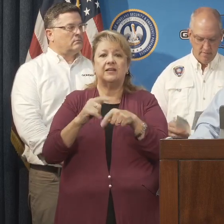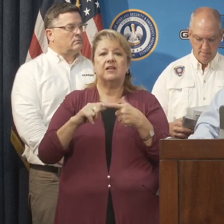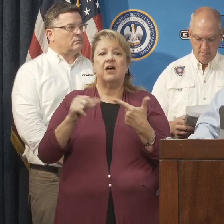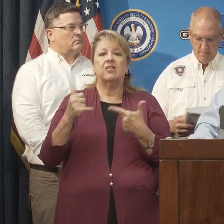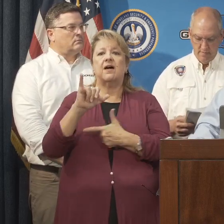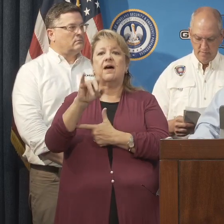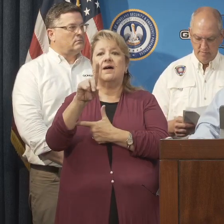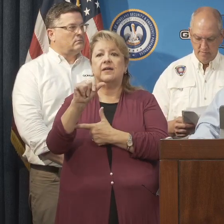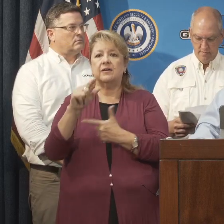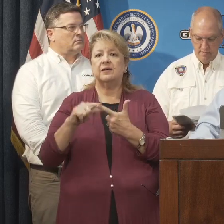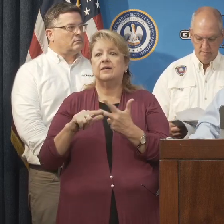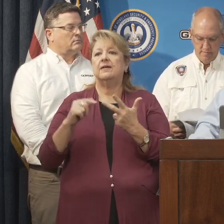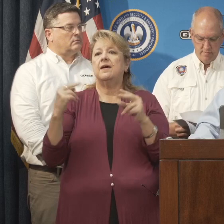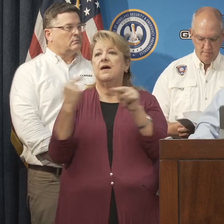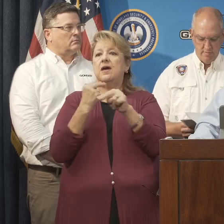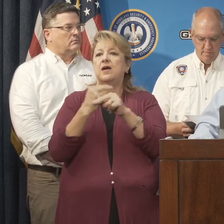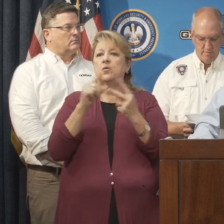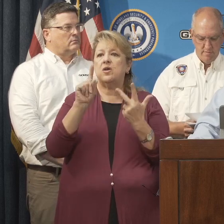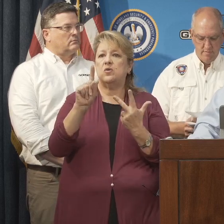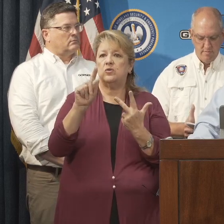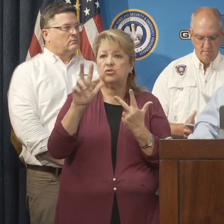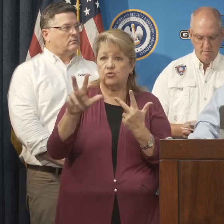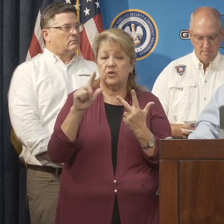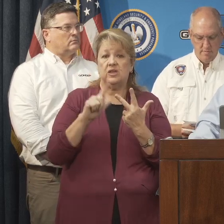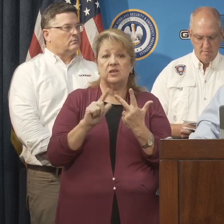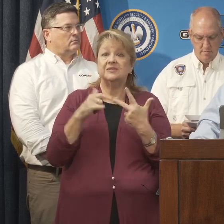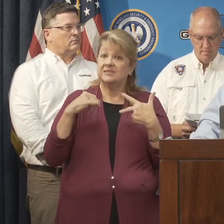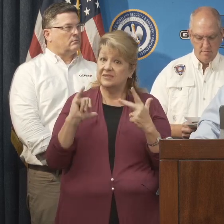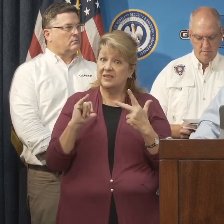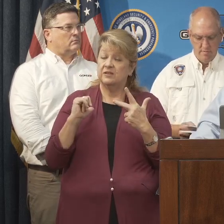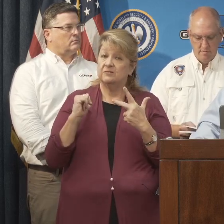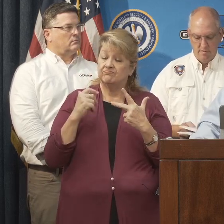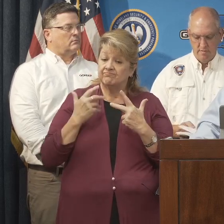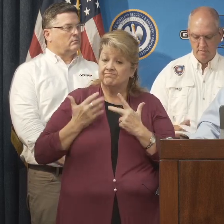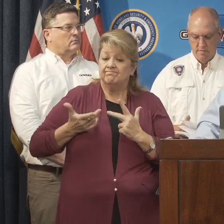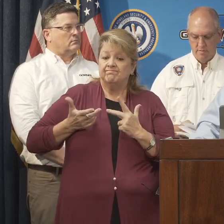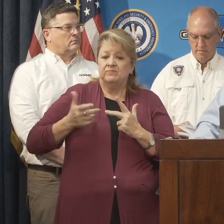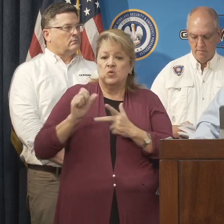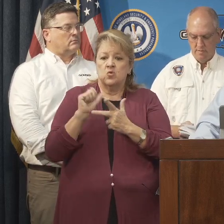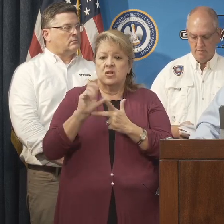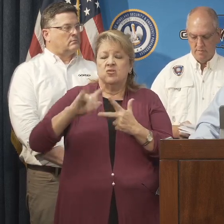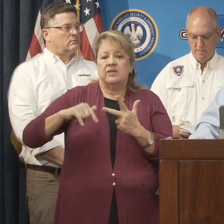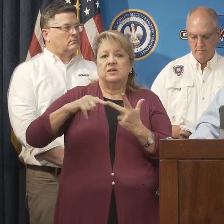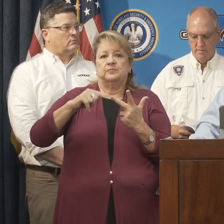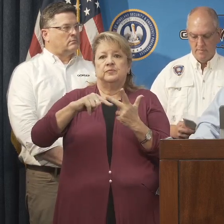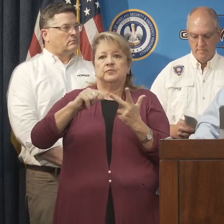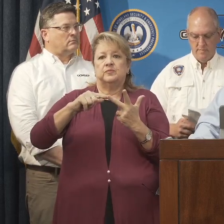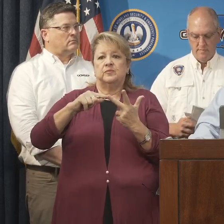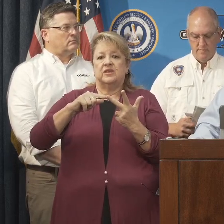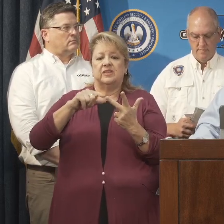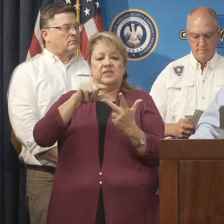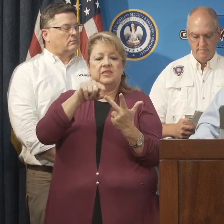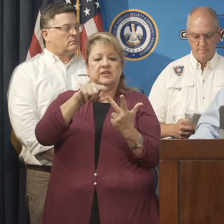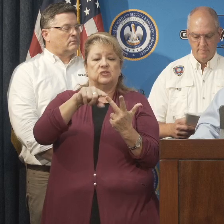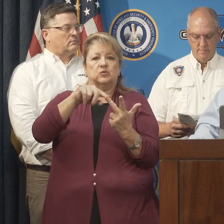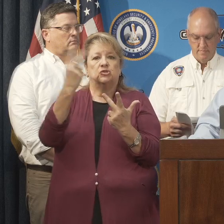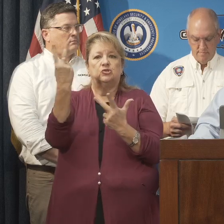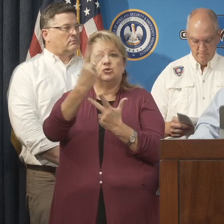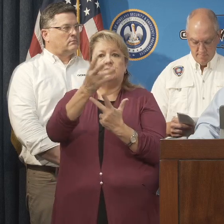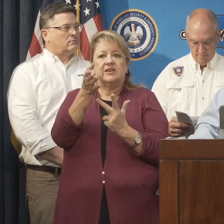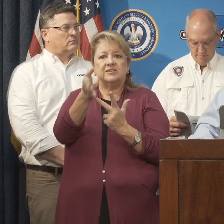fire and the Highway 113 that we are still fighting. That started on 2 days later, so